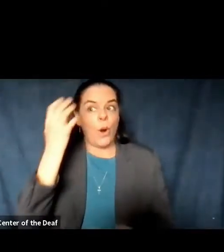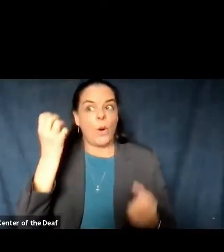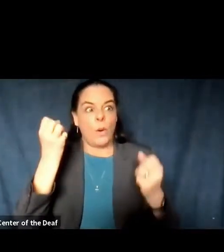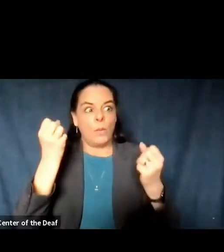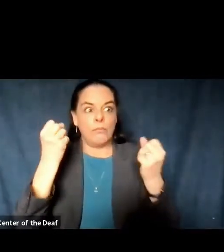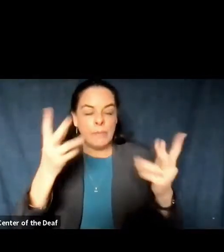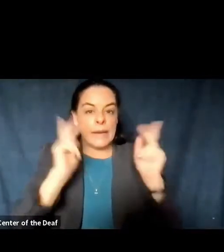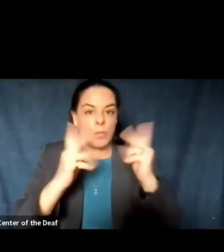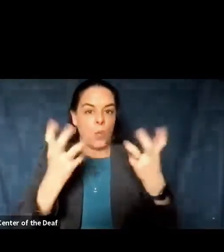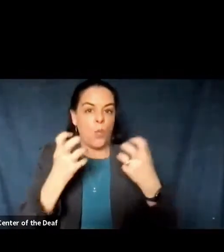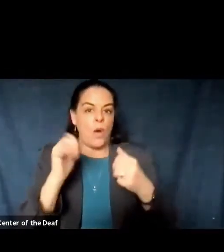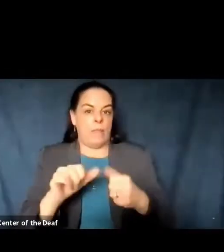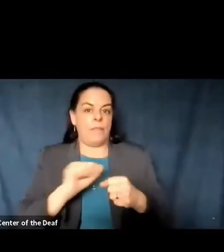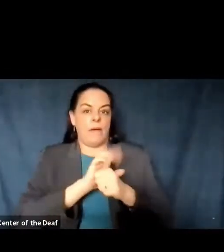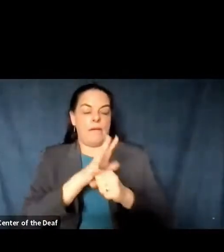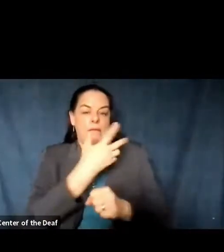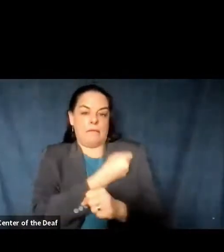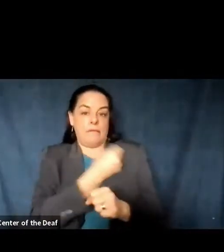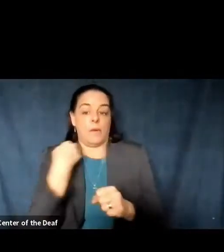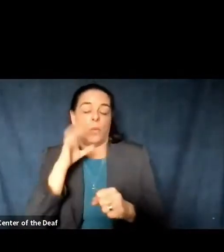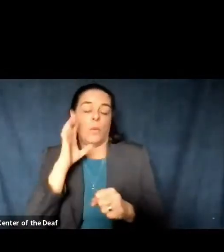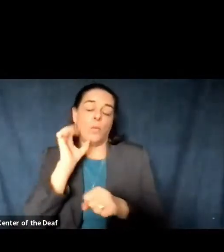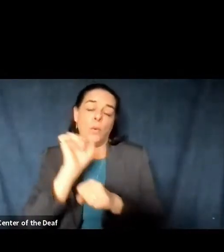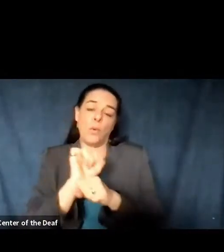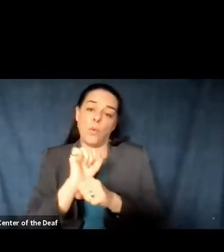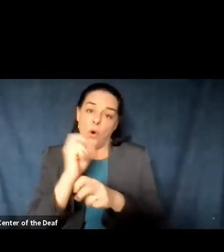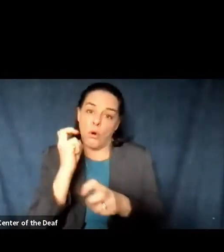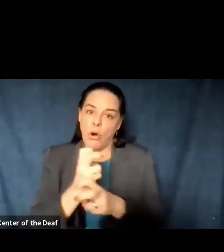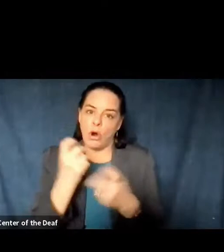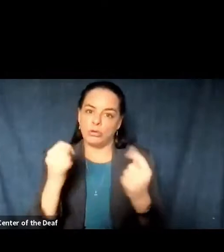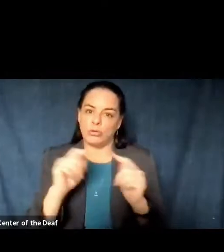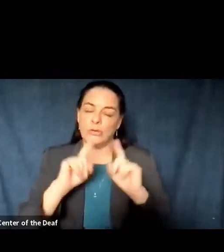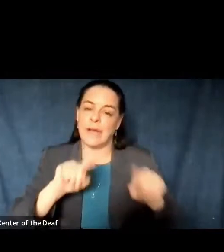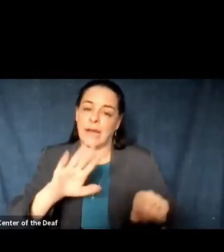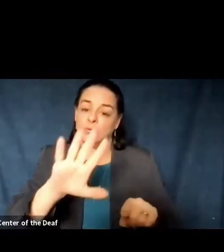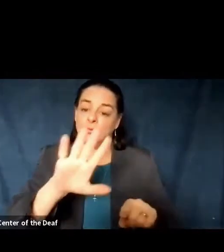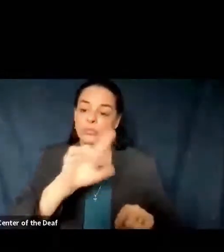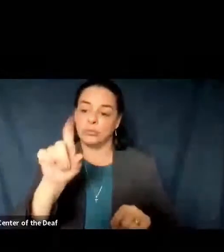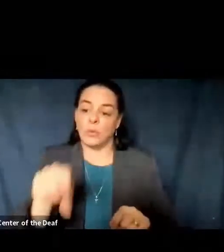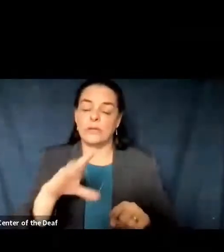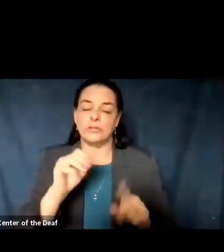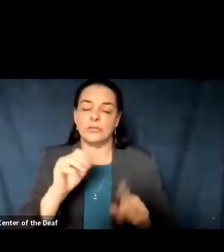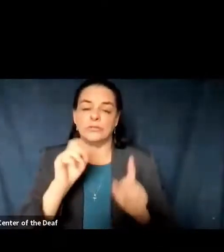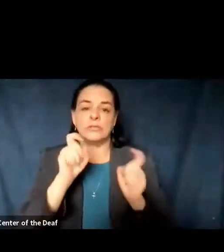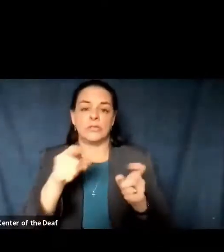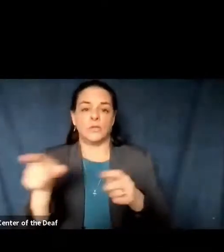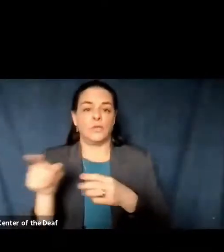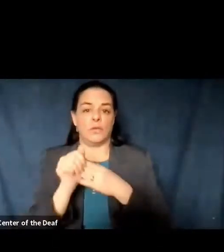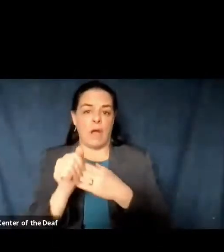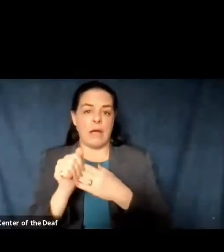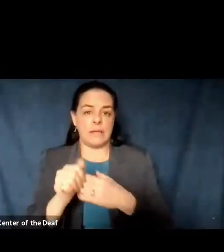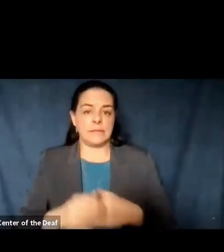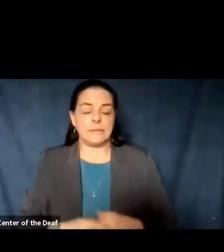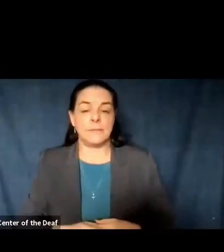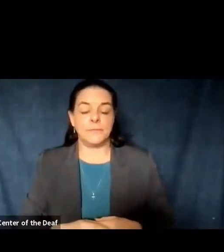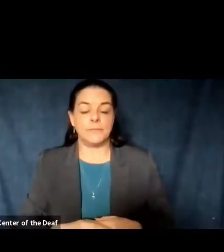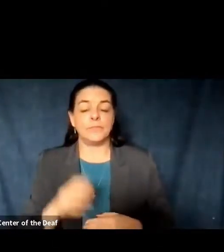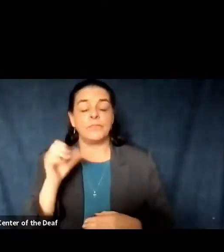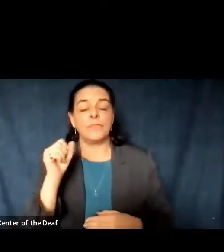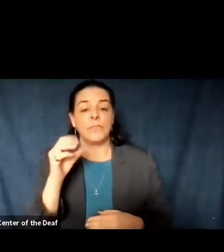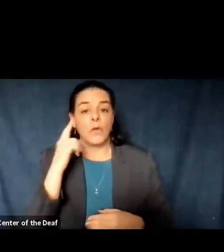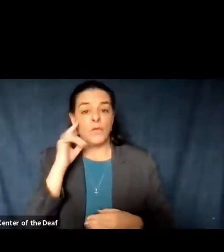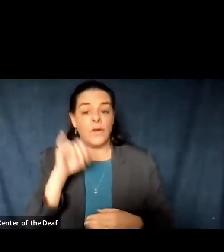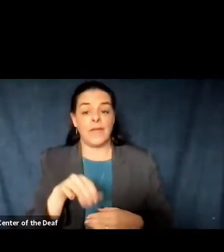and will continue to work as hard as we can to answer questions and provide guidance. To that end, the Knox County